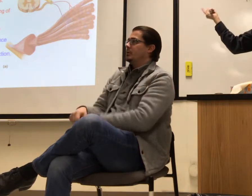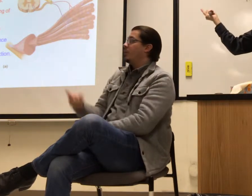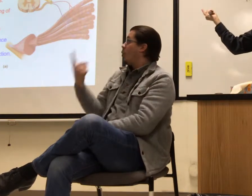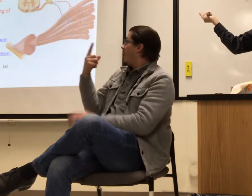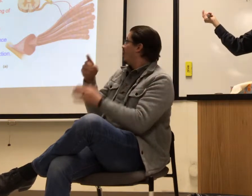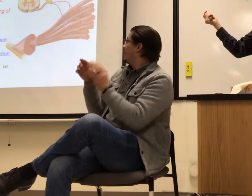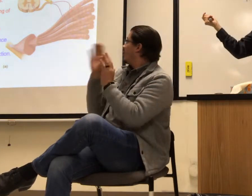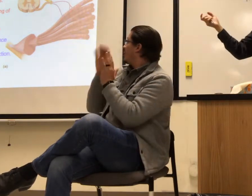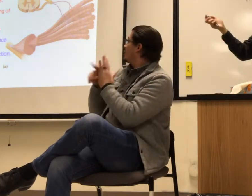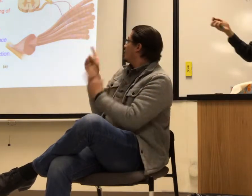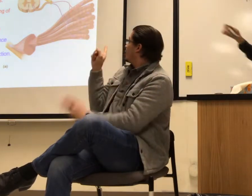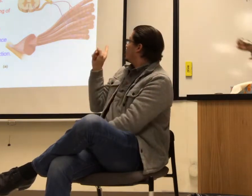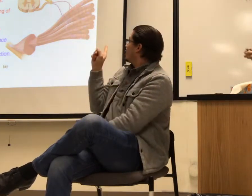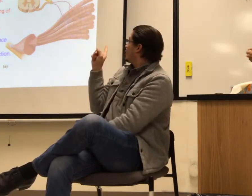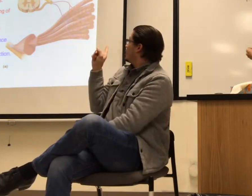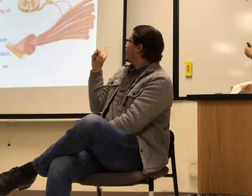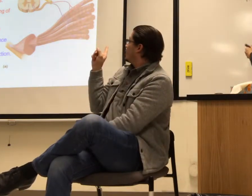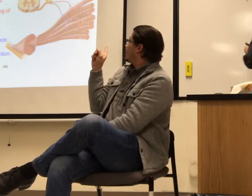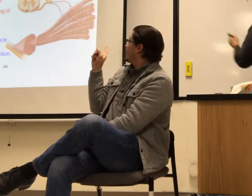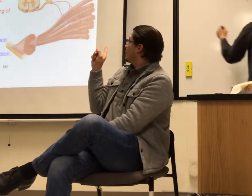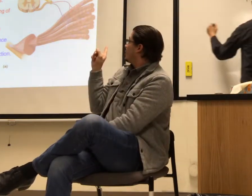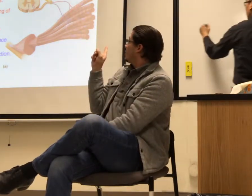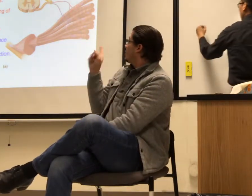of a spinal cord.